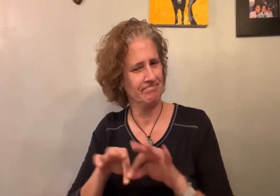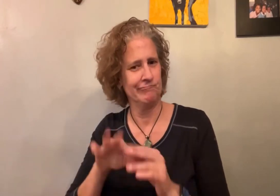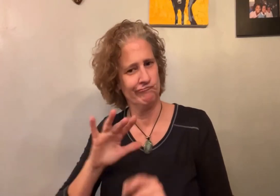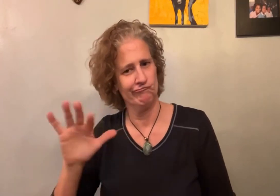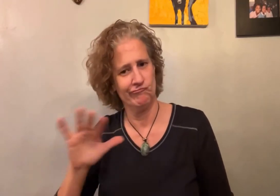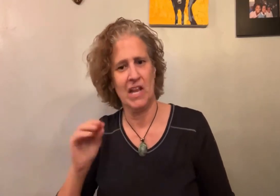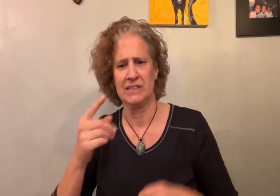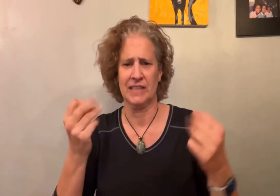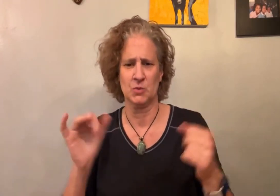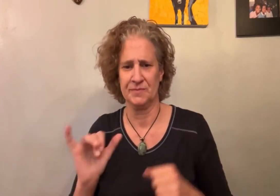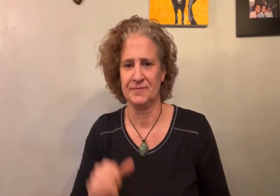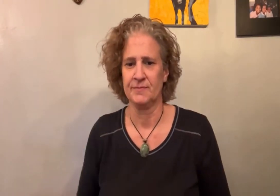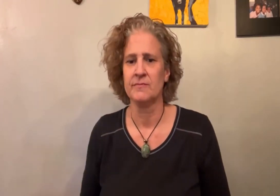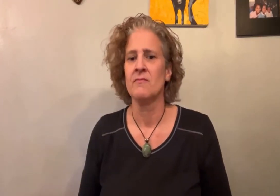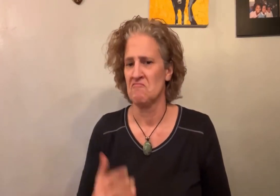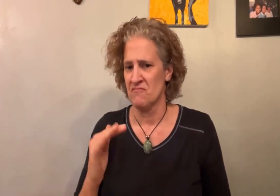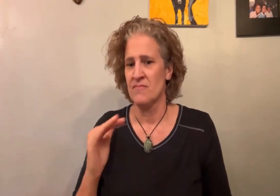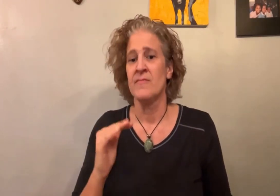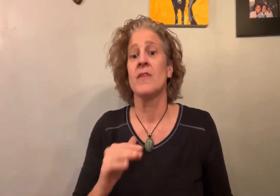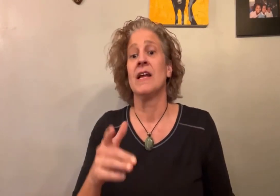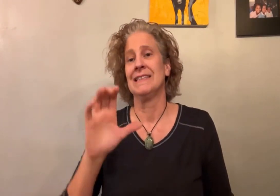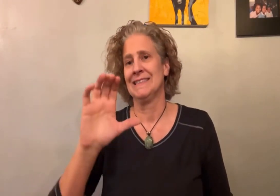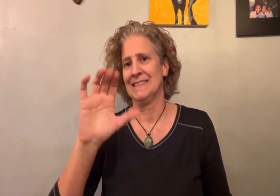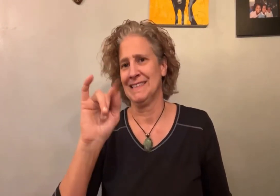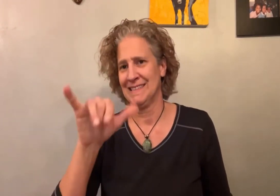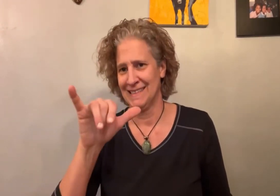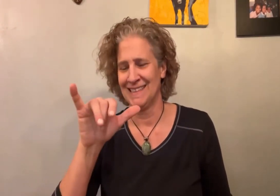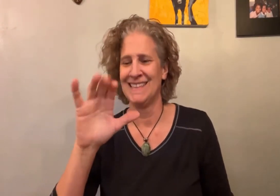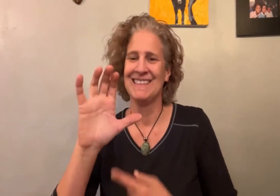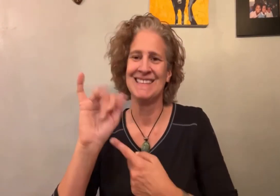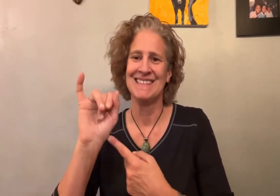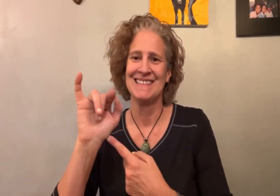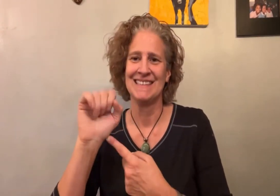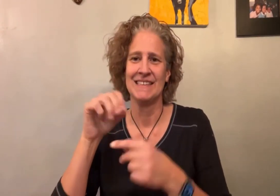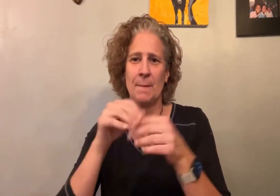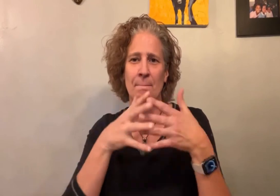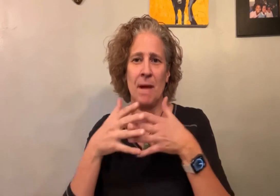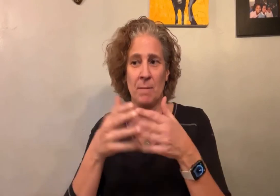fingerspelling. And we'll also talk about how fingerspelling relates to literacy for deaf children.